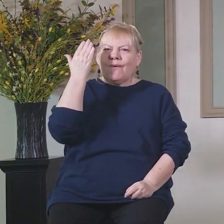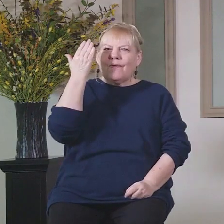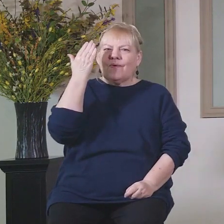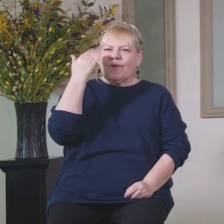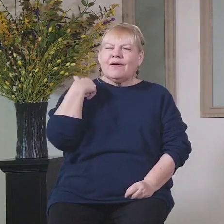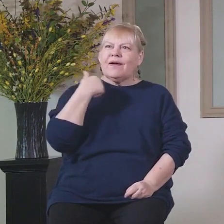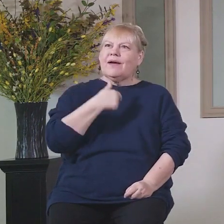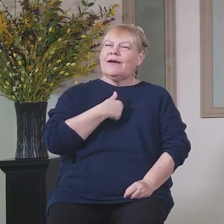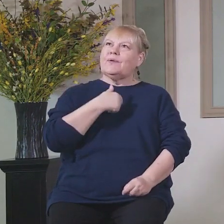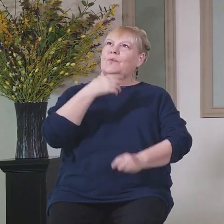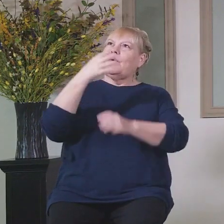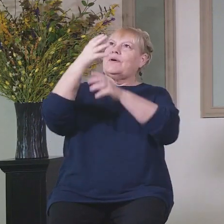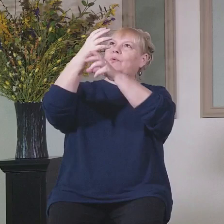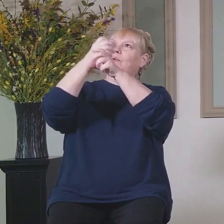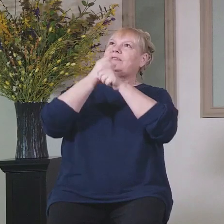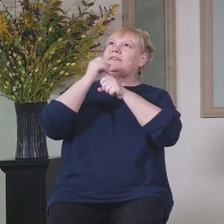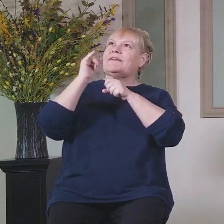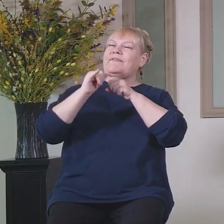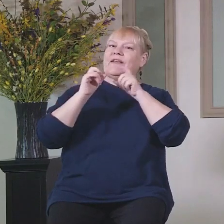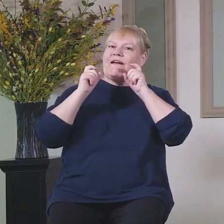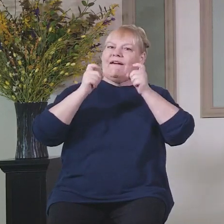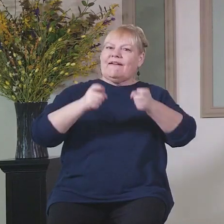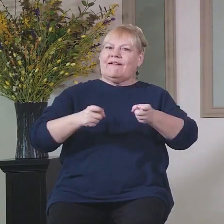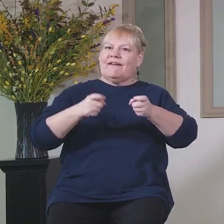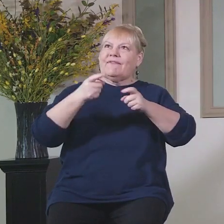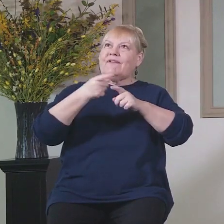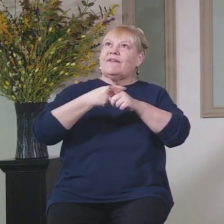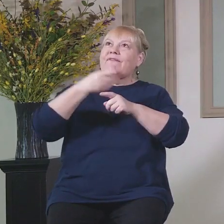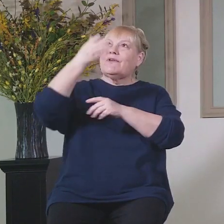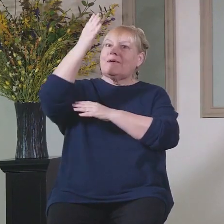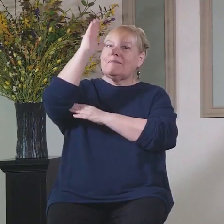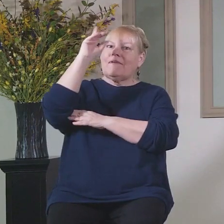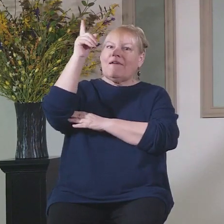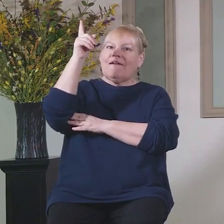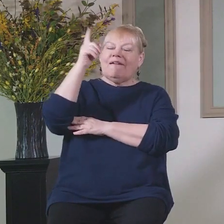we receive that gift from him.